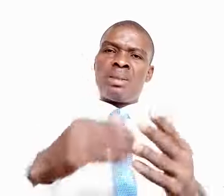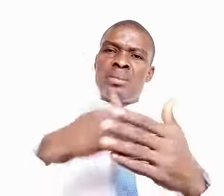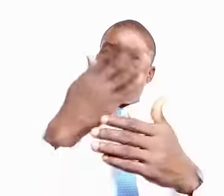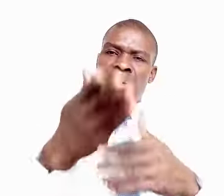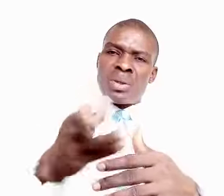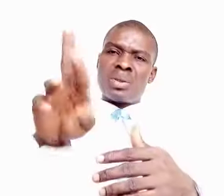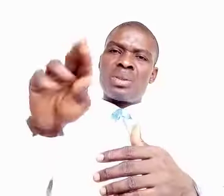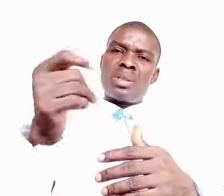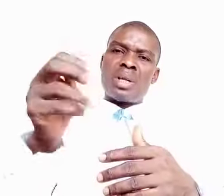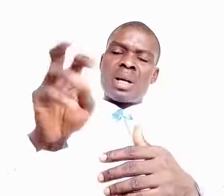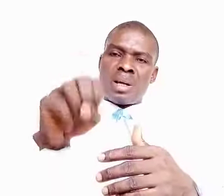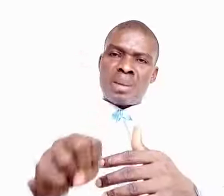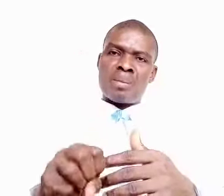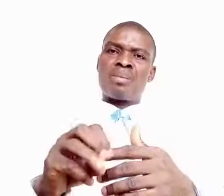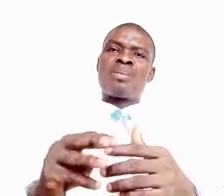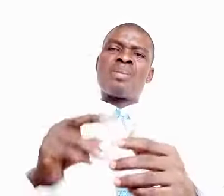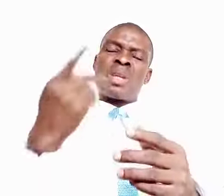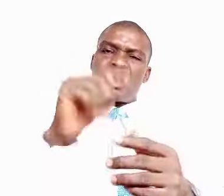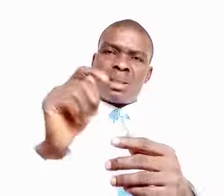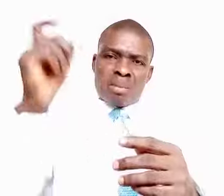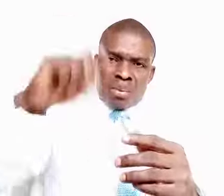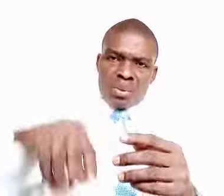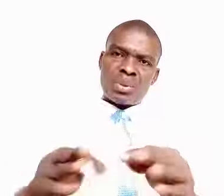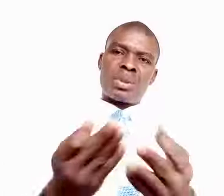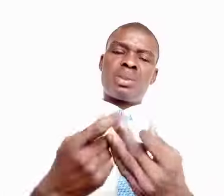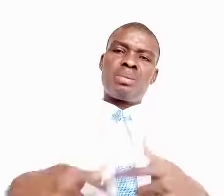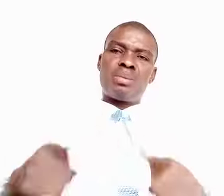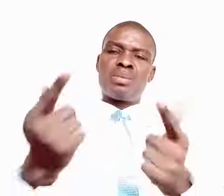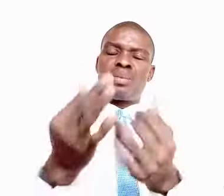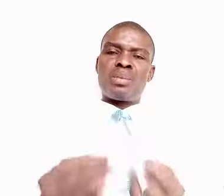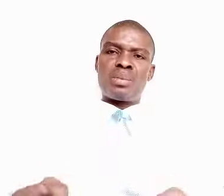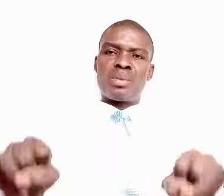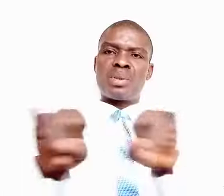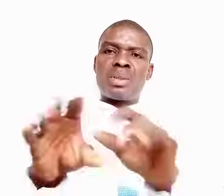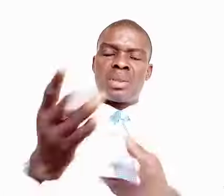rhythm, the most important aspect of sound in poetry is onomatopoeia.